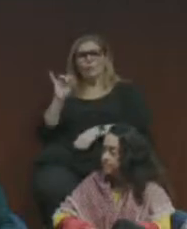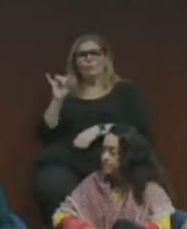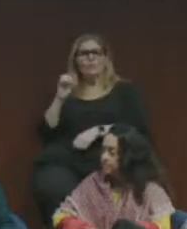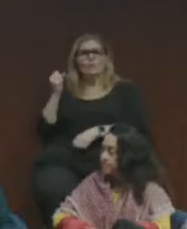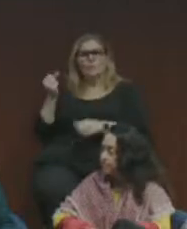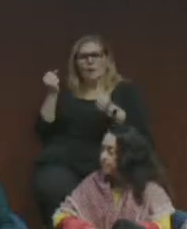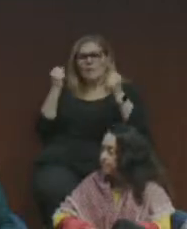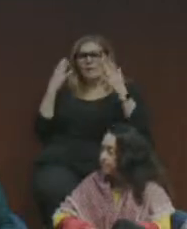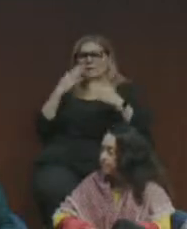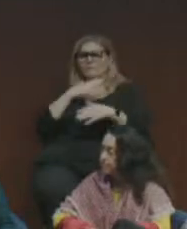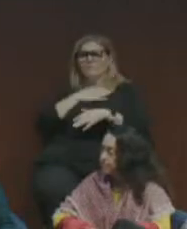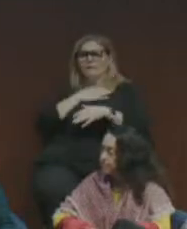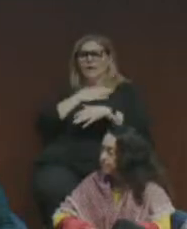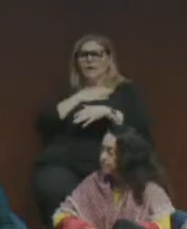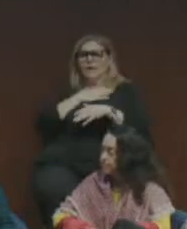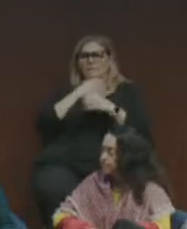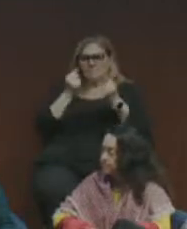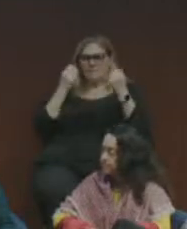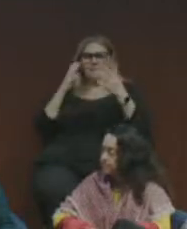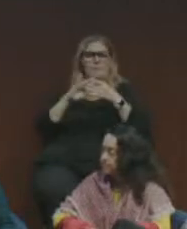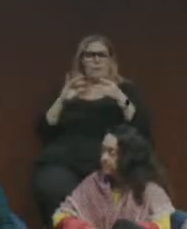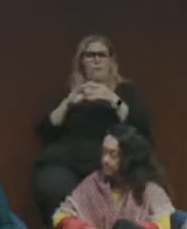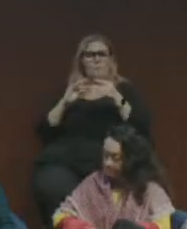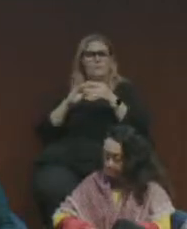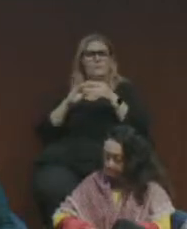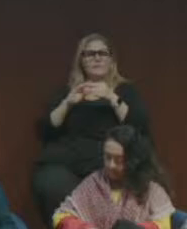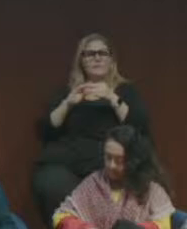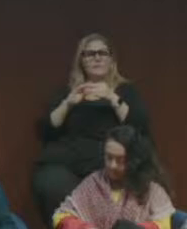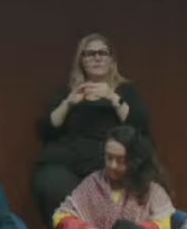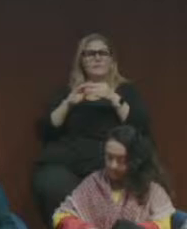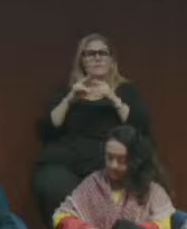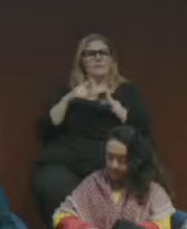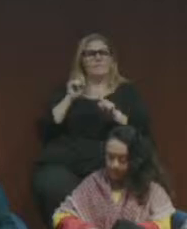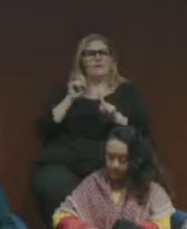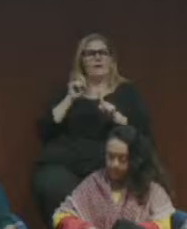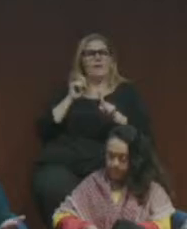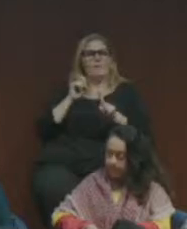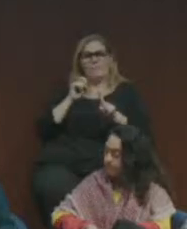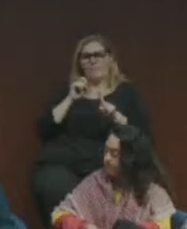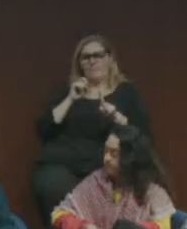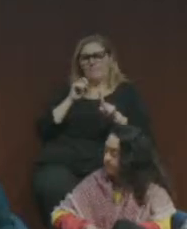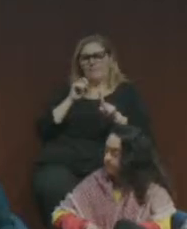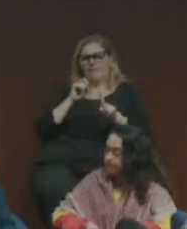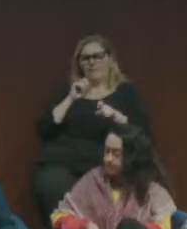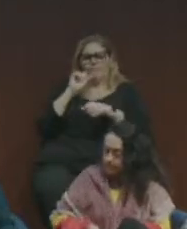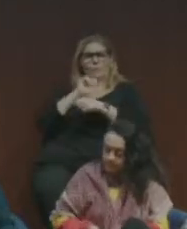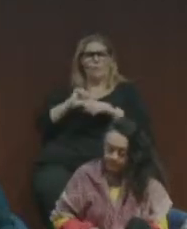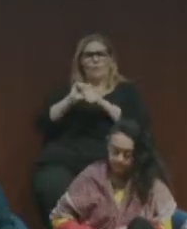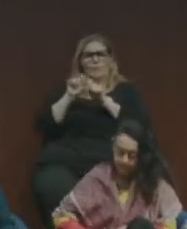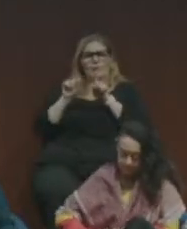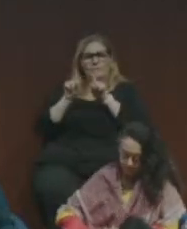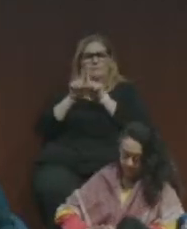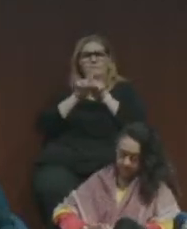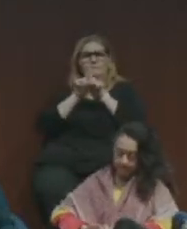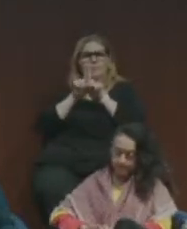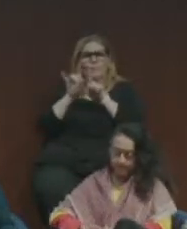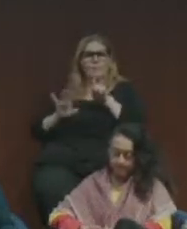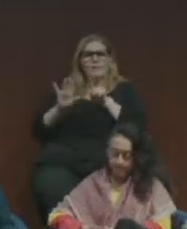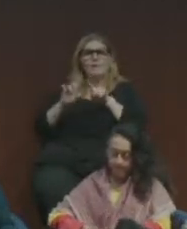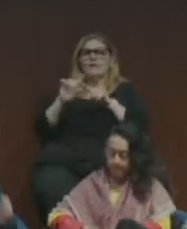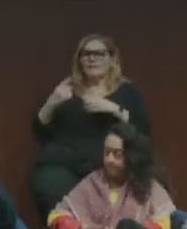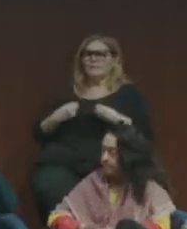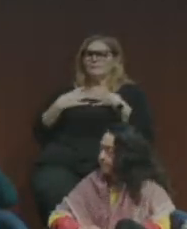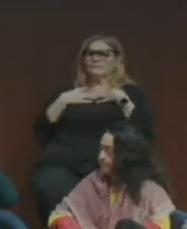a lot of my, much of my comments will be coming from, really working alongside them, and also being